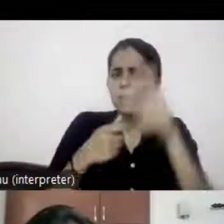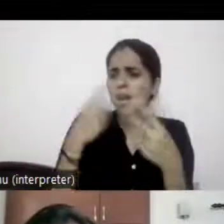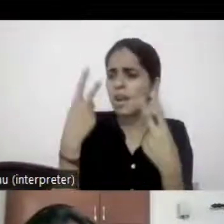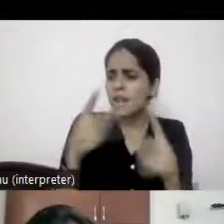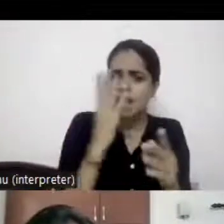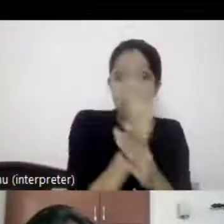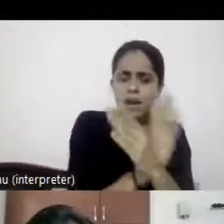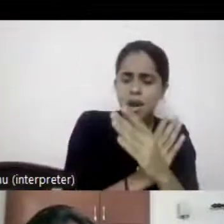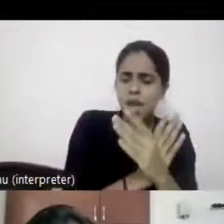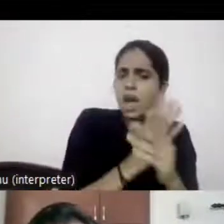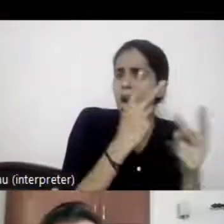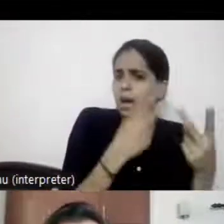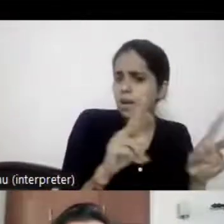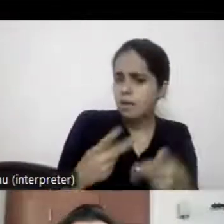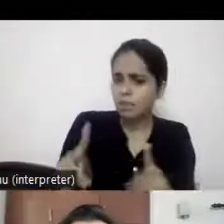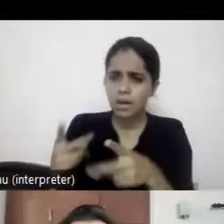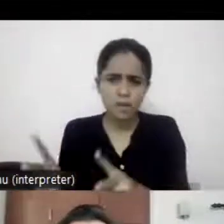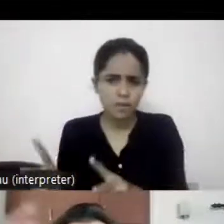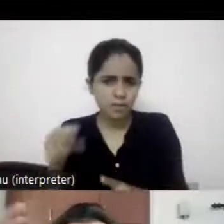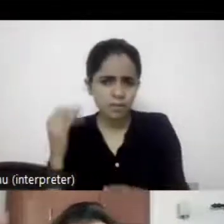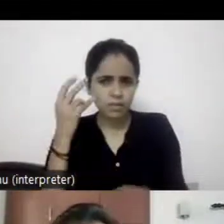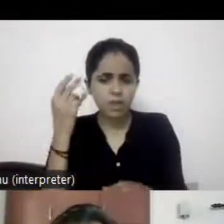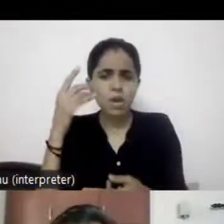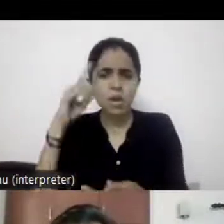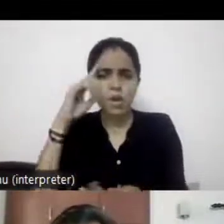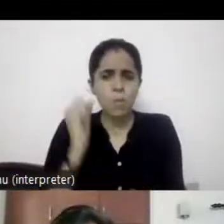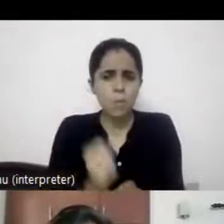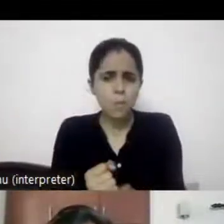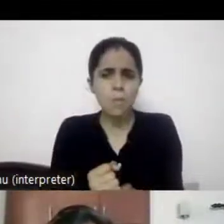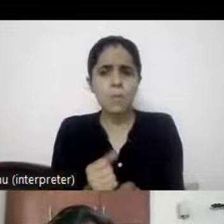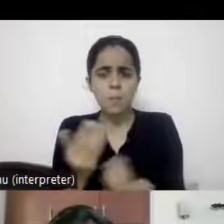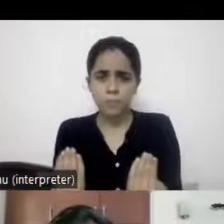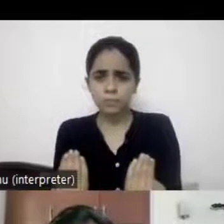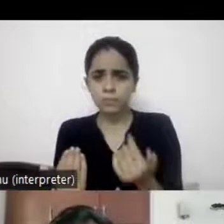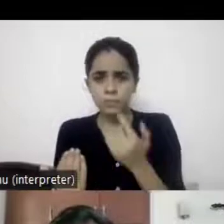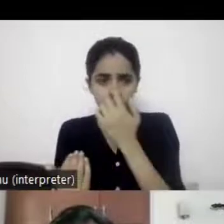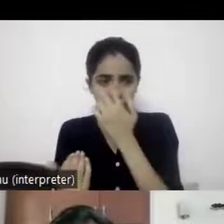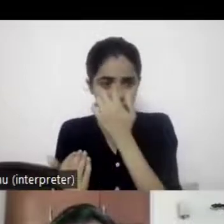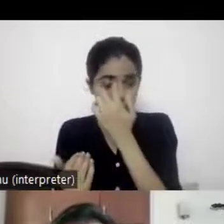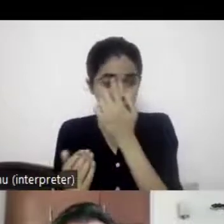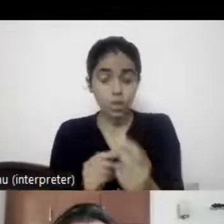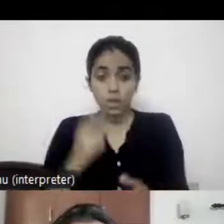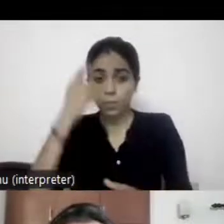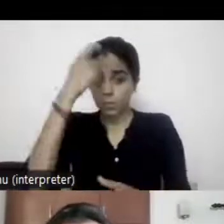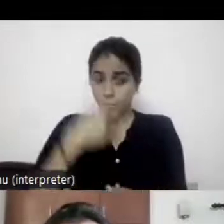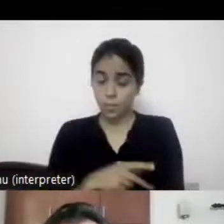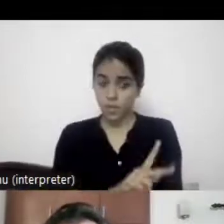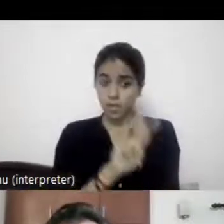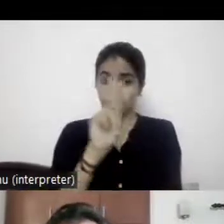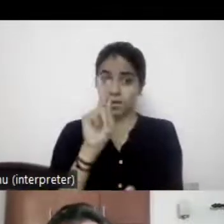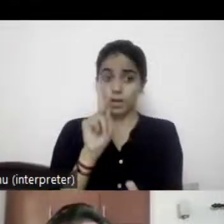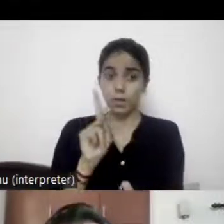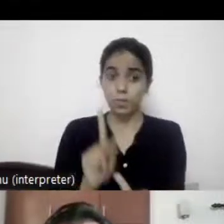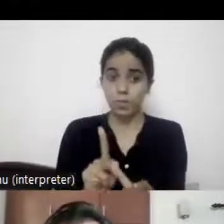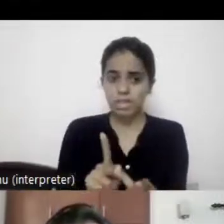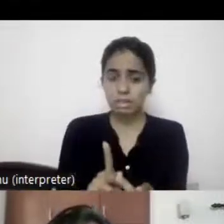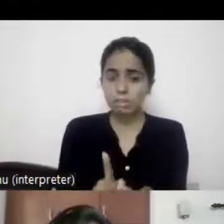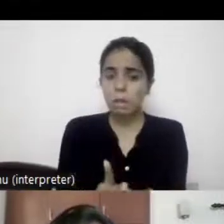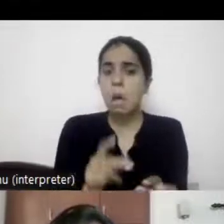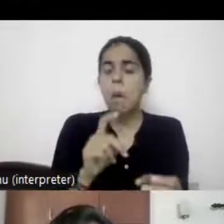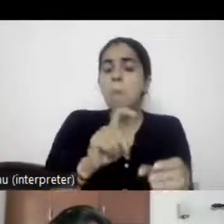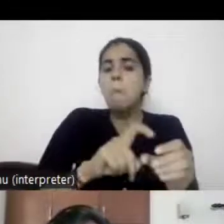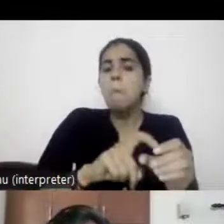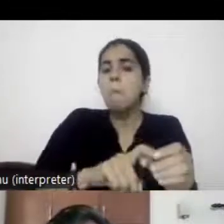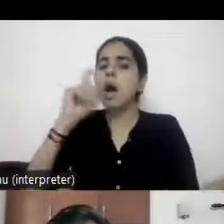else. This idea of human perfectibility and eliminating what is abnormal,